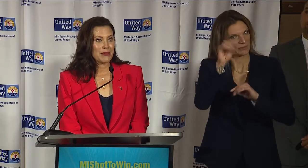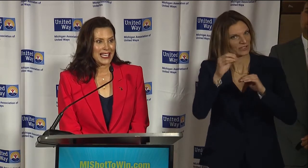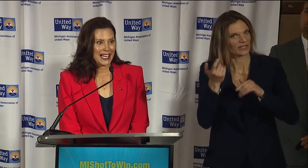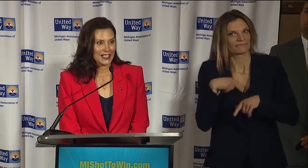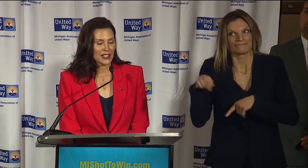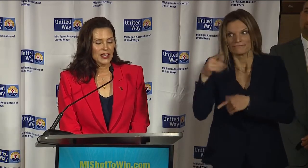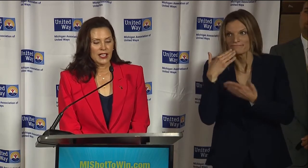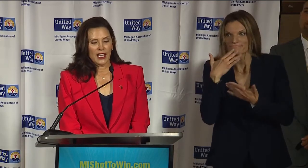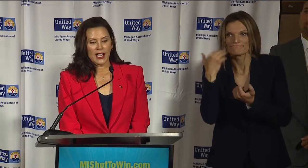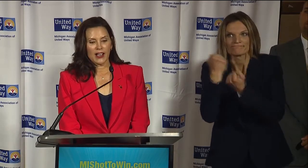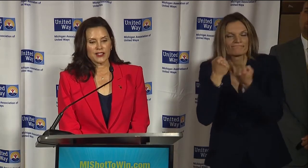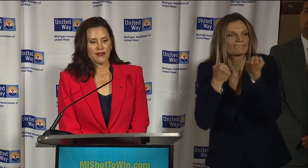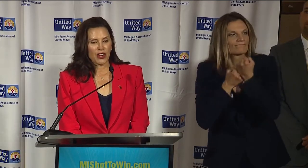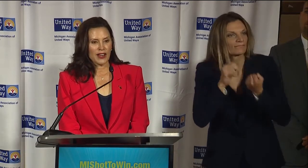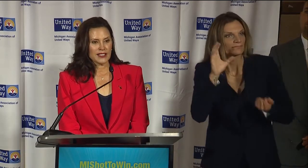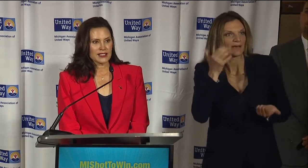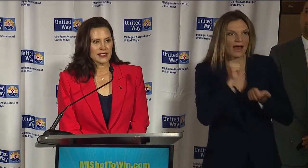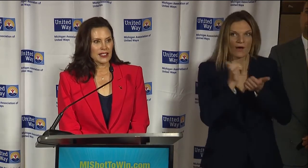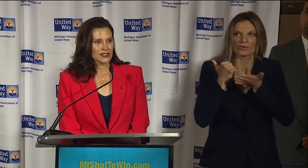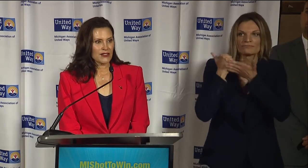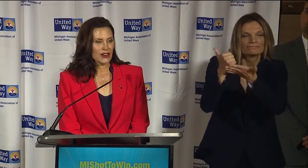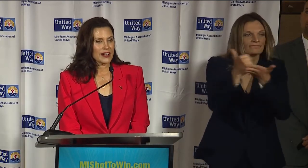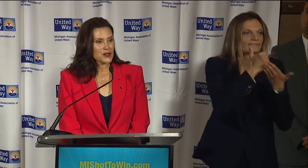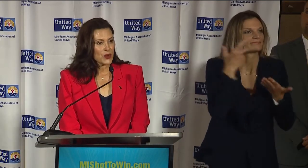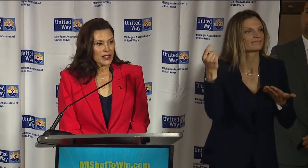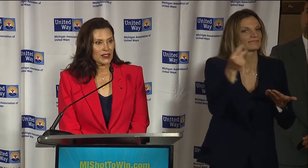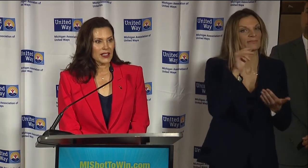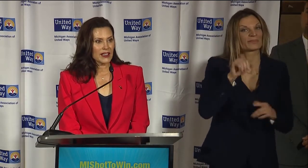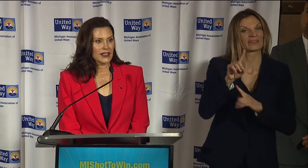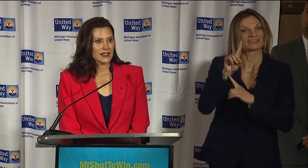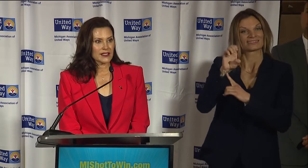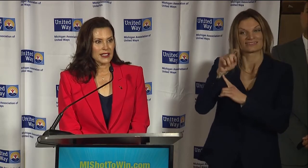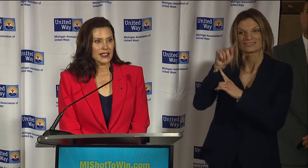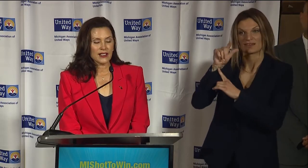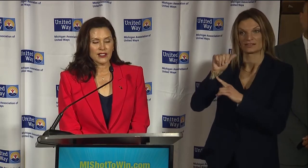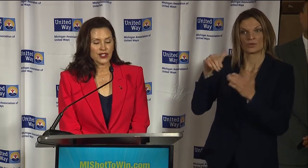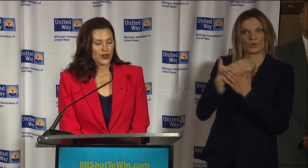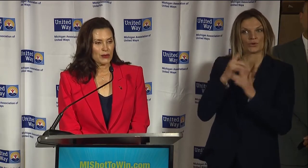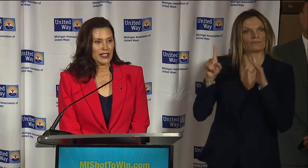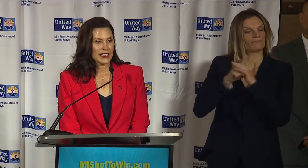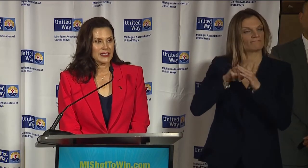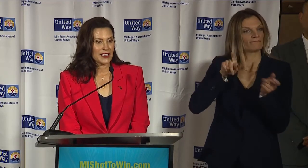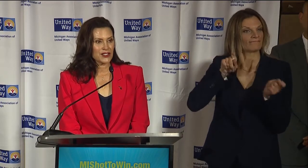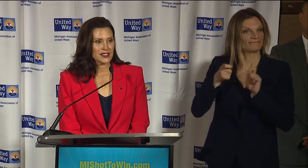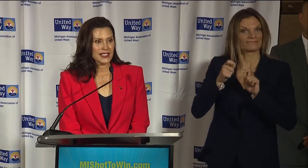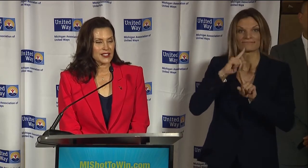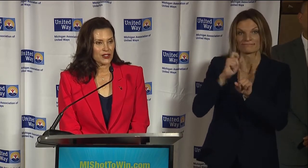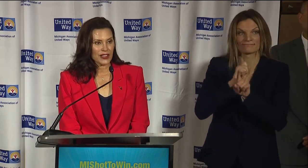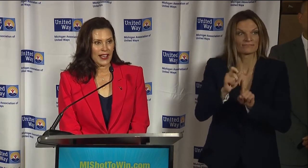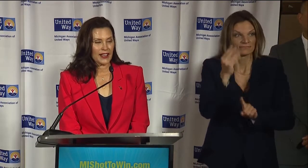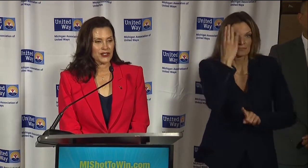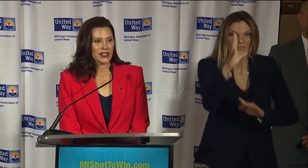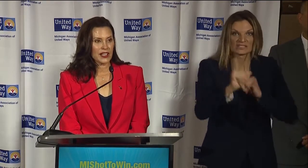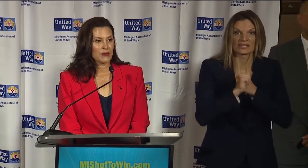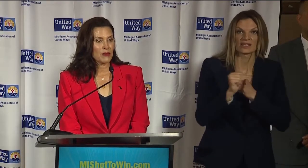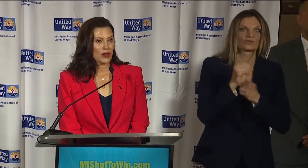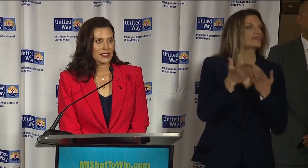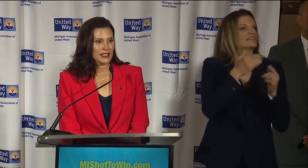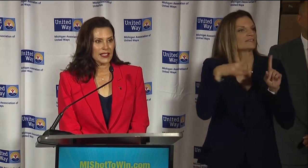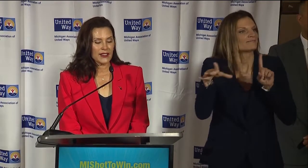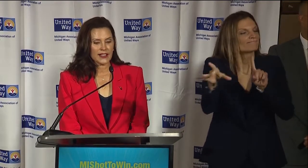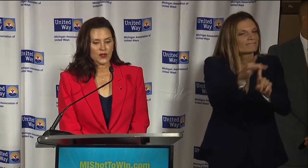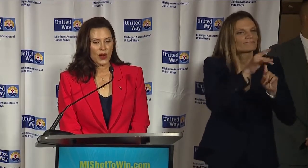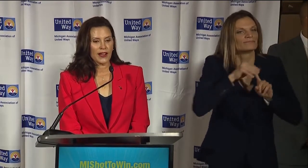number and beyond. As far as the Delta variant, it's real. It is extremely contagious. It's easier to catch, and it can be